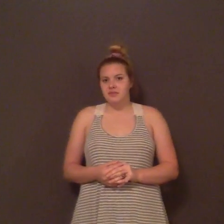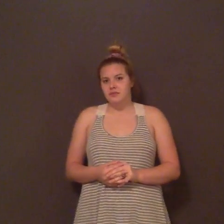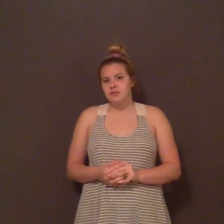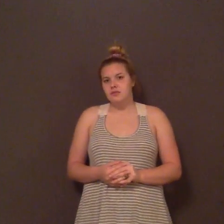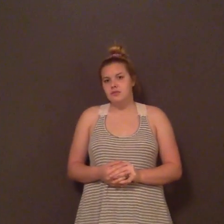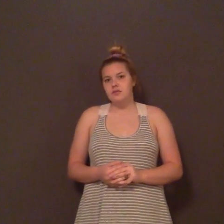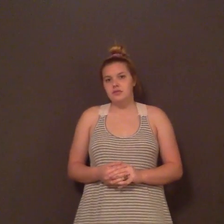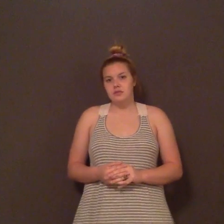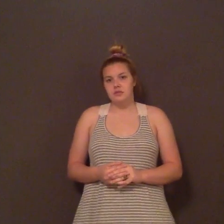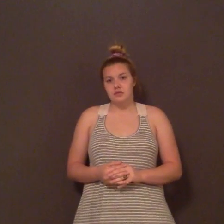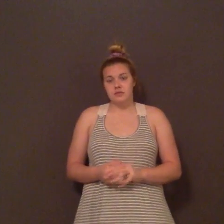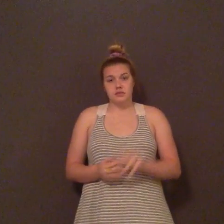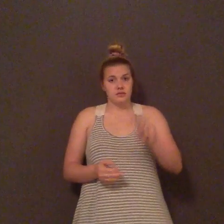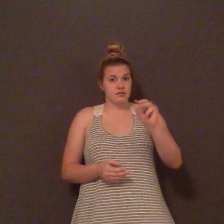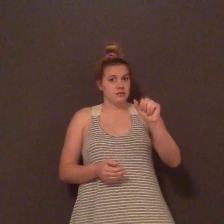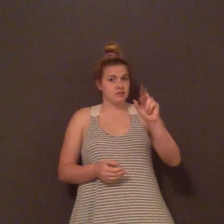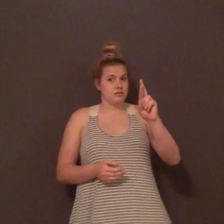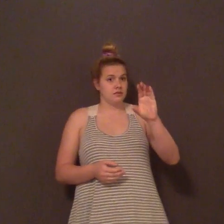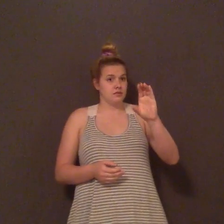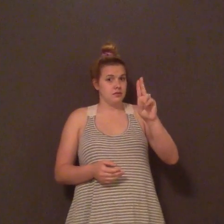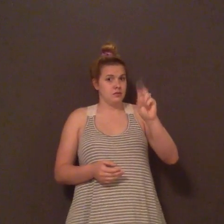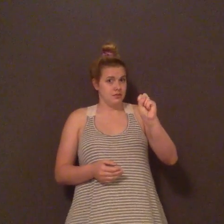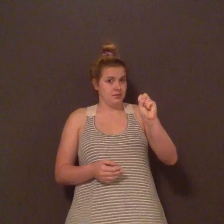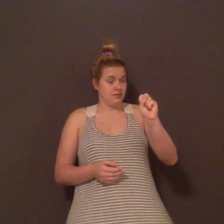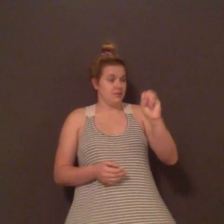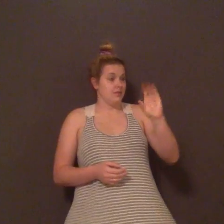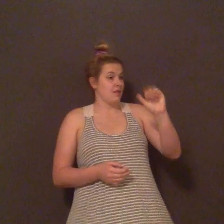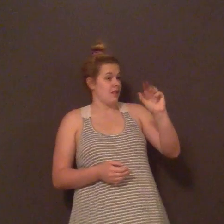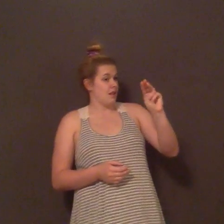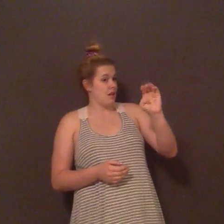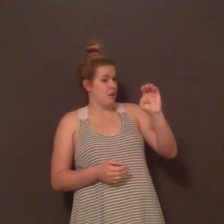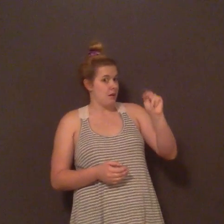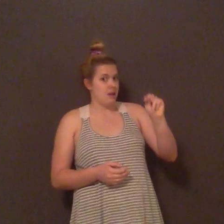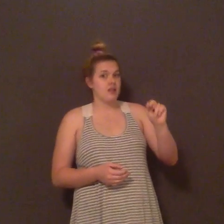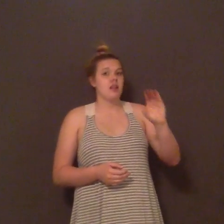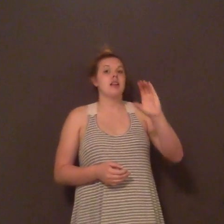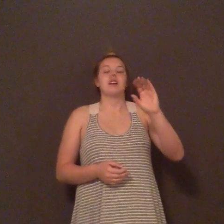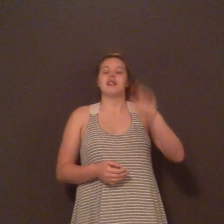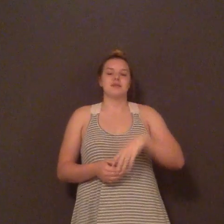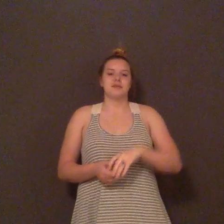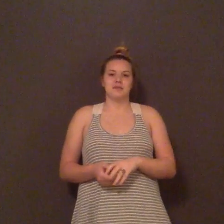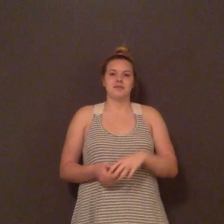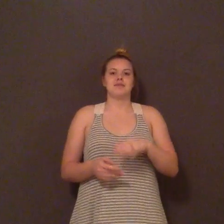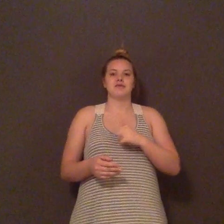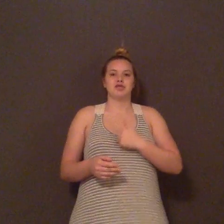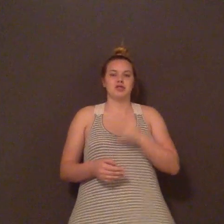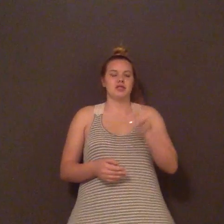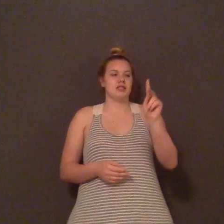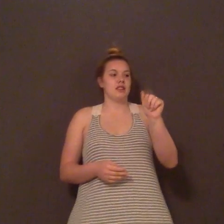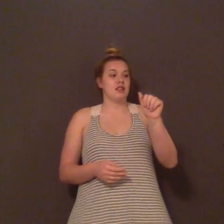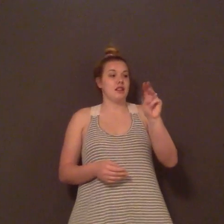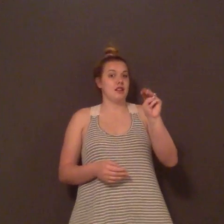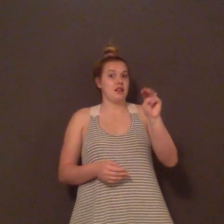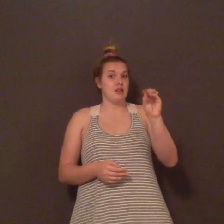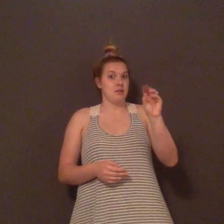Marcus Kamen. Professor Kamen. Well, hello, Phil. Just calling to get your topic for the October debate. I'd like to promo it at the